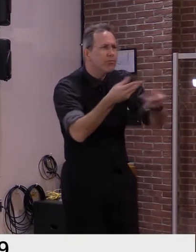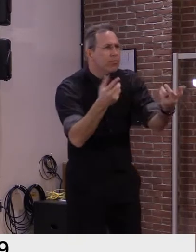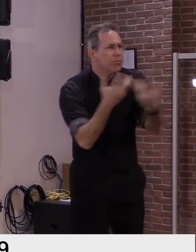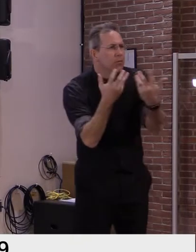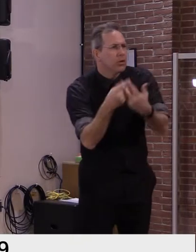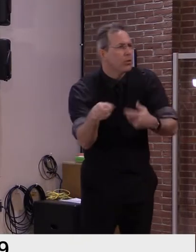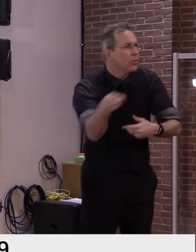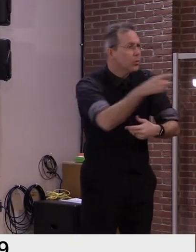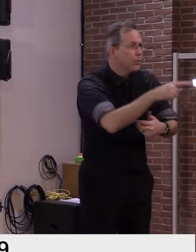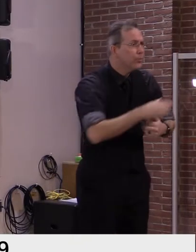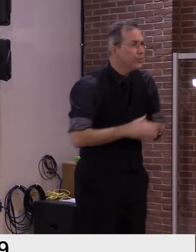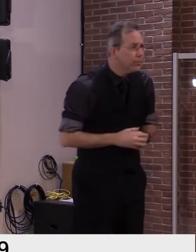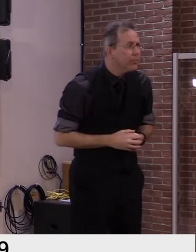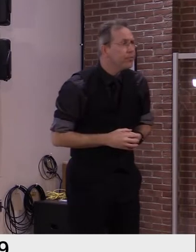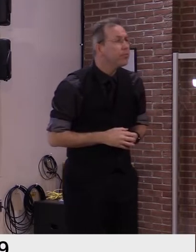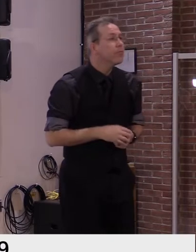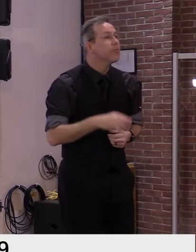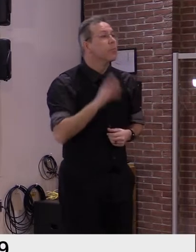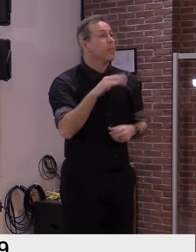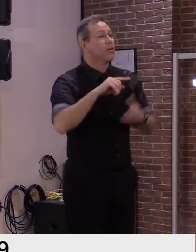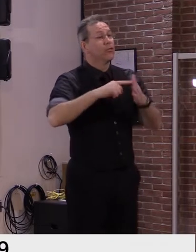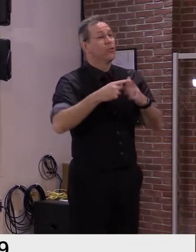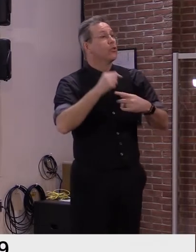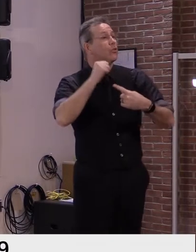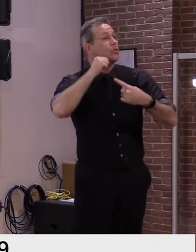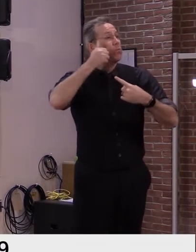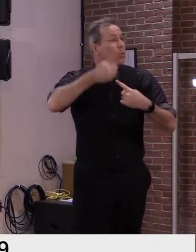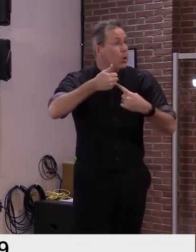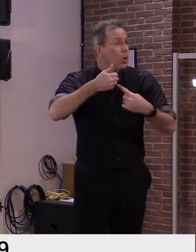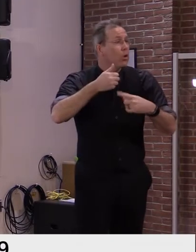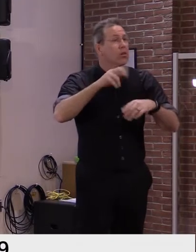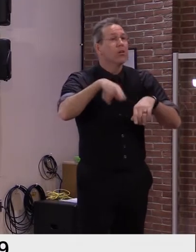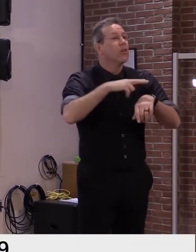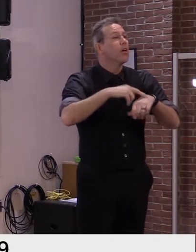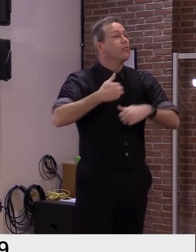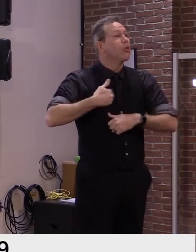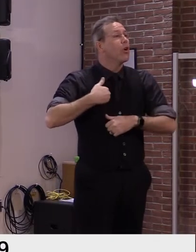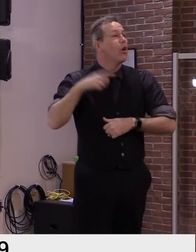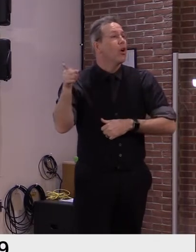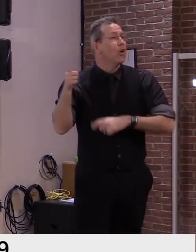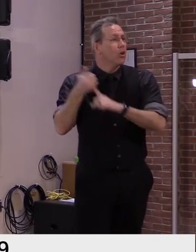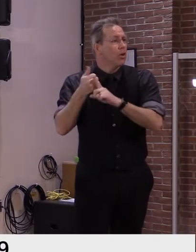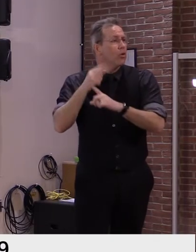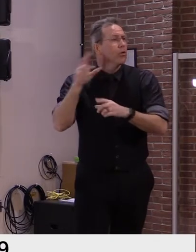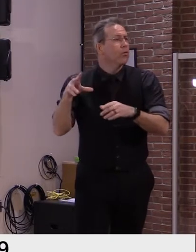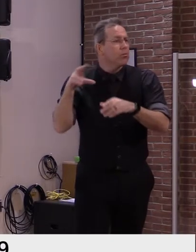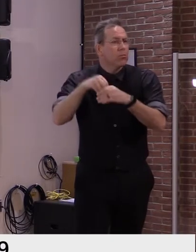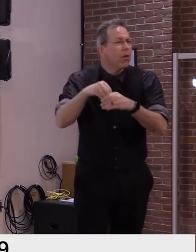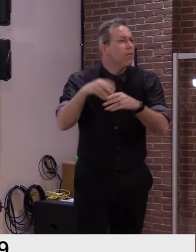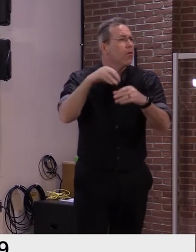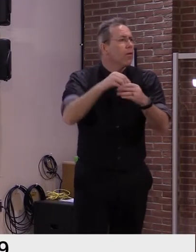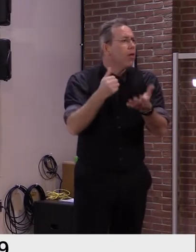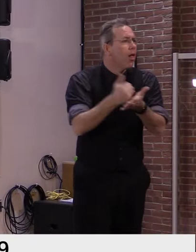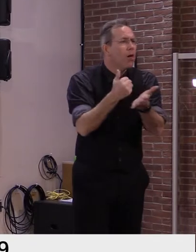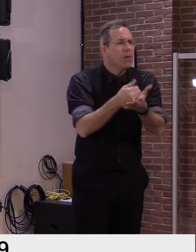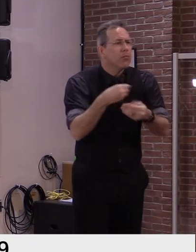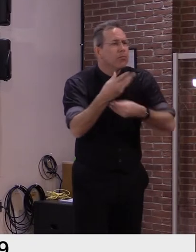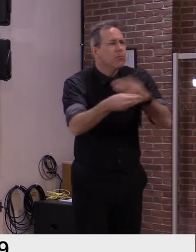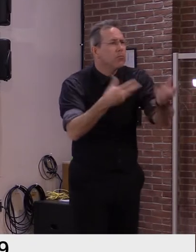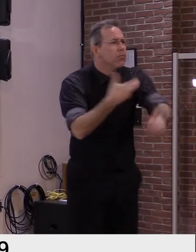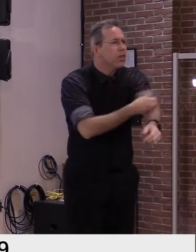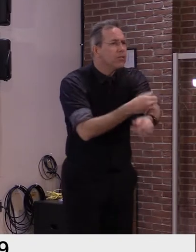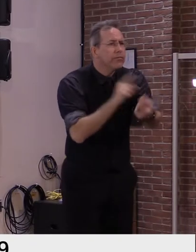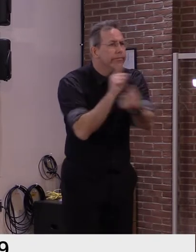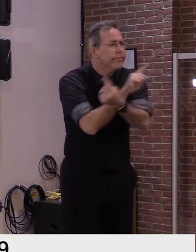the Vermont National Guard to help us get Vermonters vaccinated as quickly as possible. They will